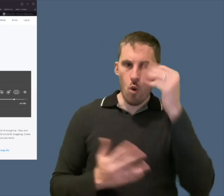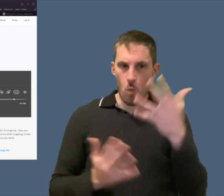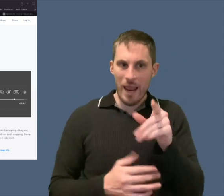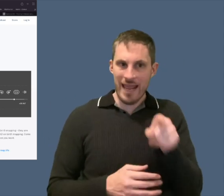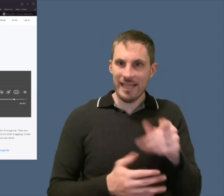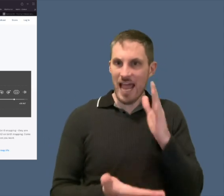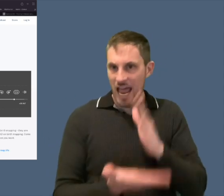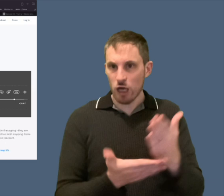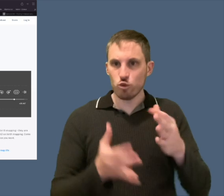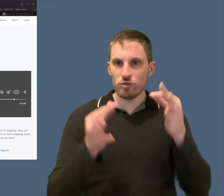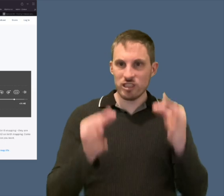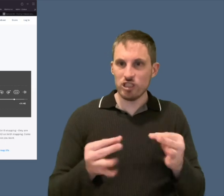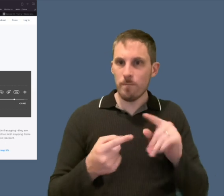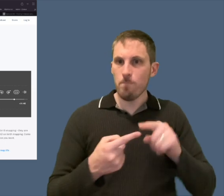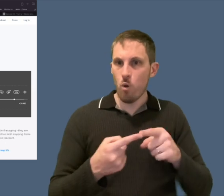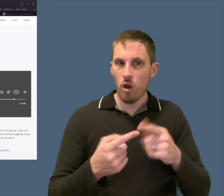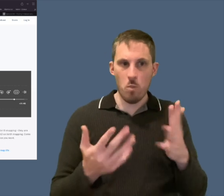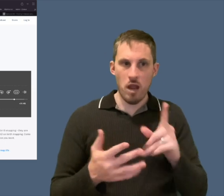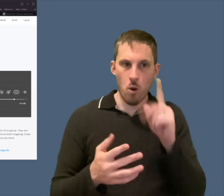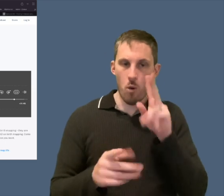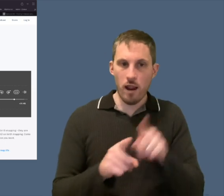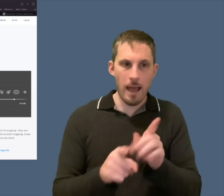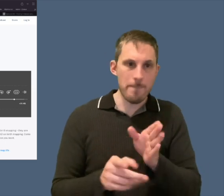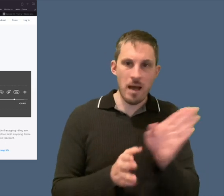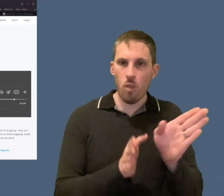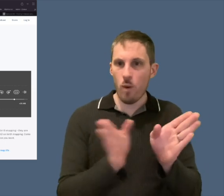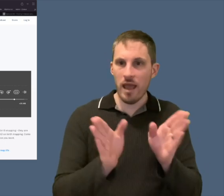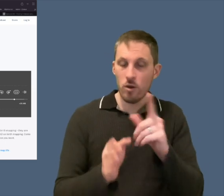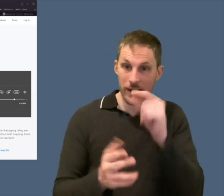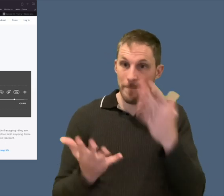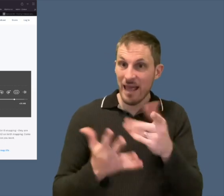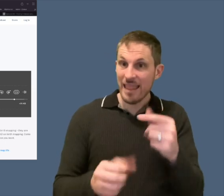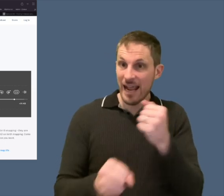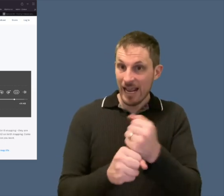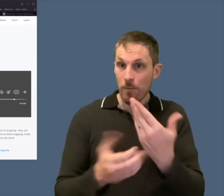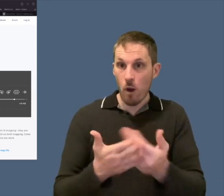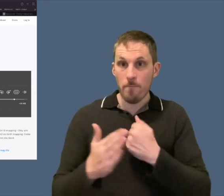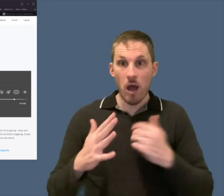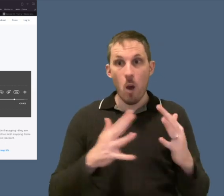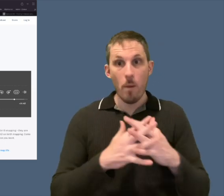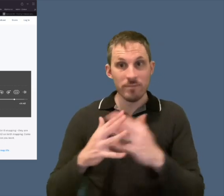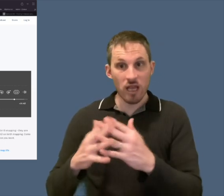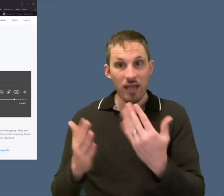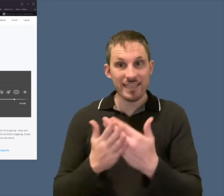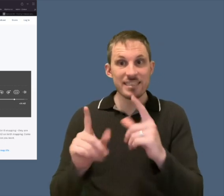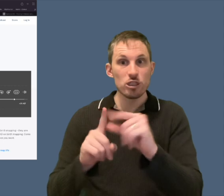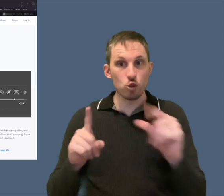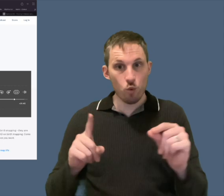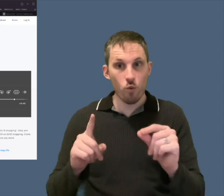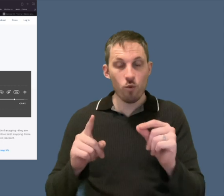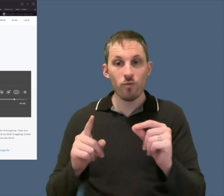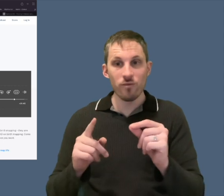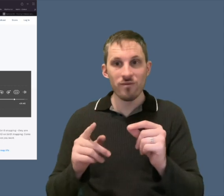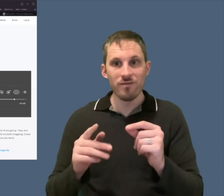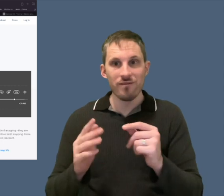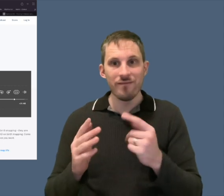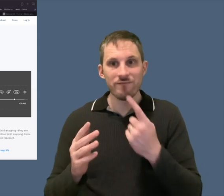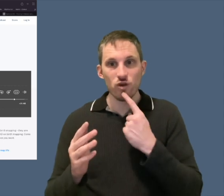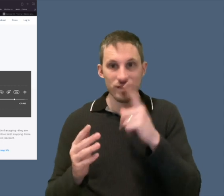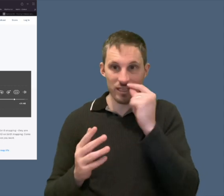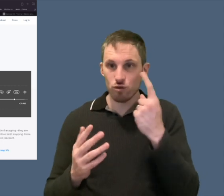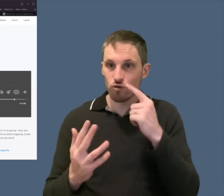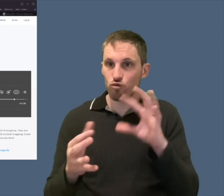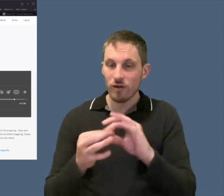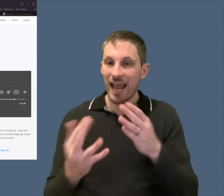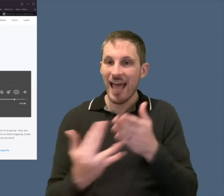do those pathways look? So you can play the game on my website in a digital version. People can join the access area, which